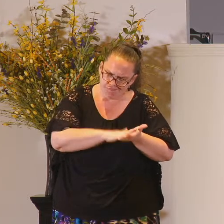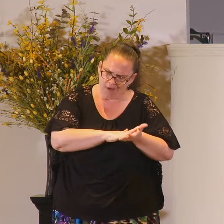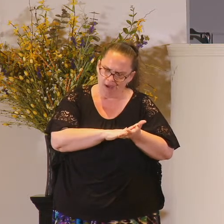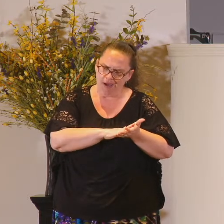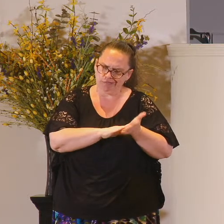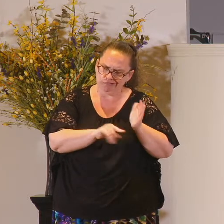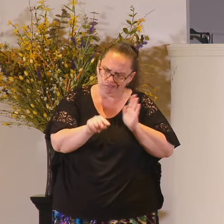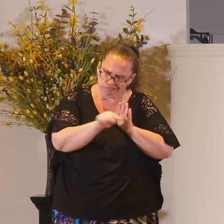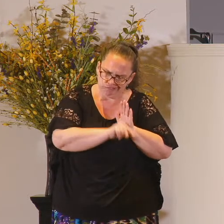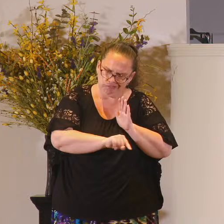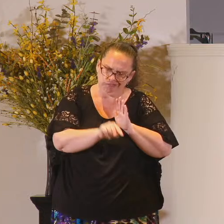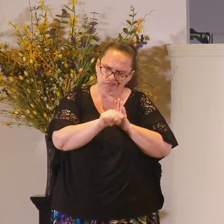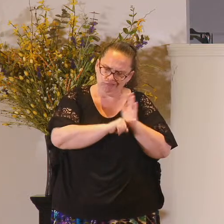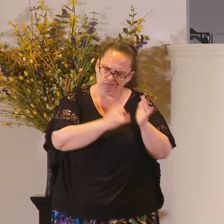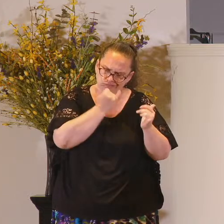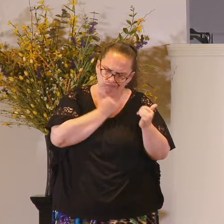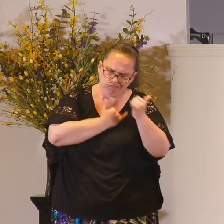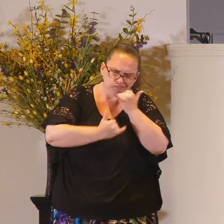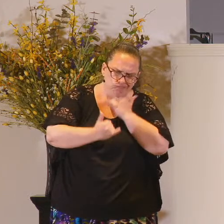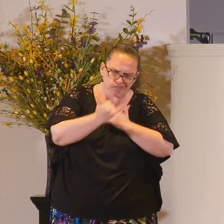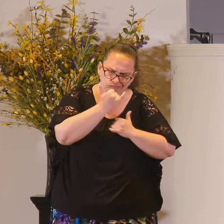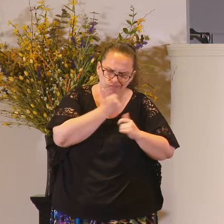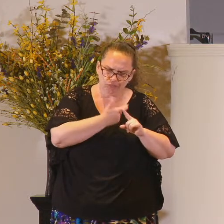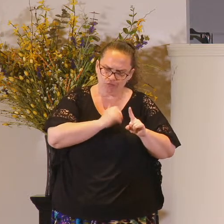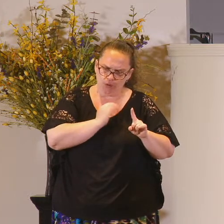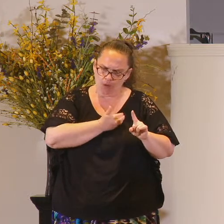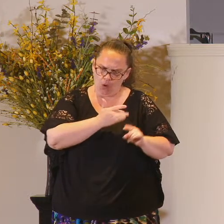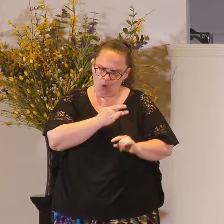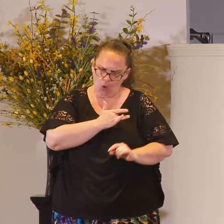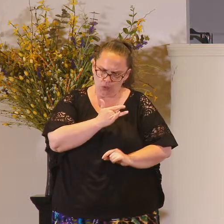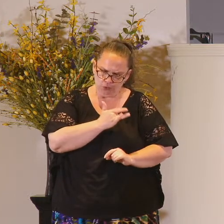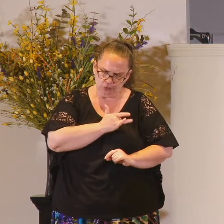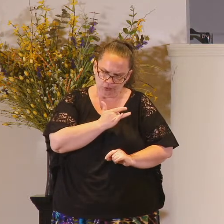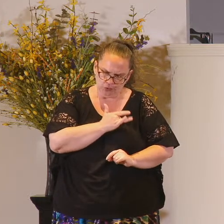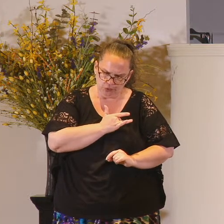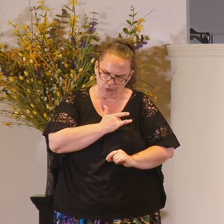rotten leaven from our hearts.